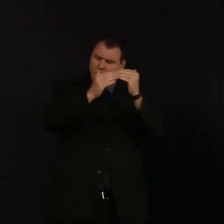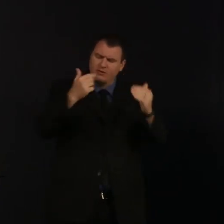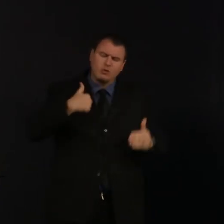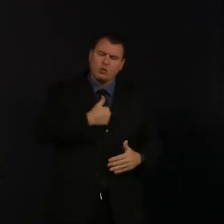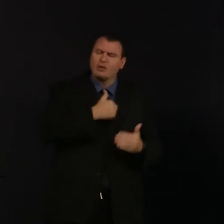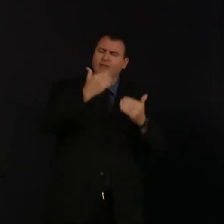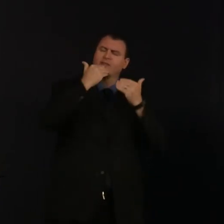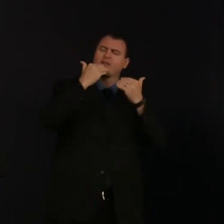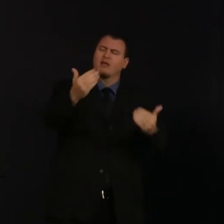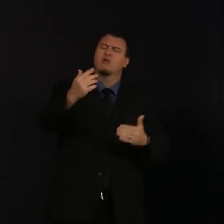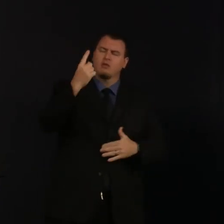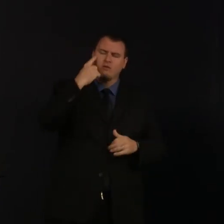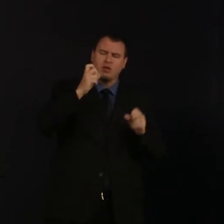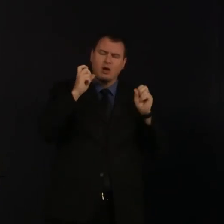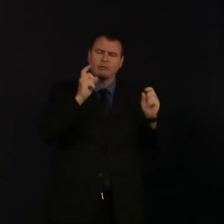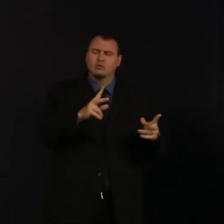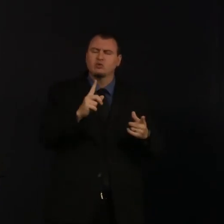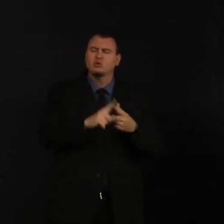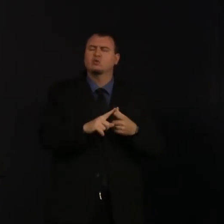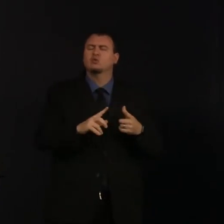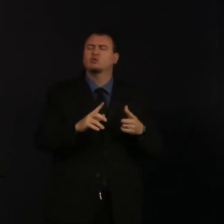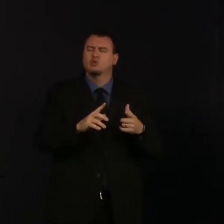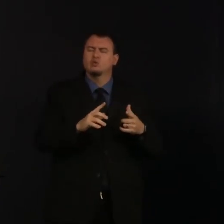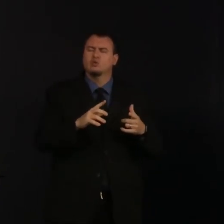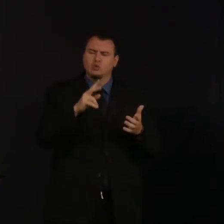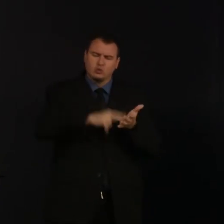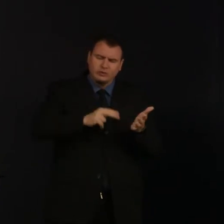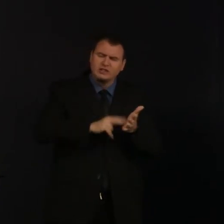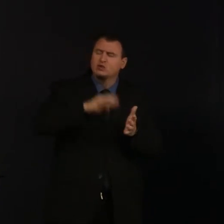in heaven, we thank you for the opportunity